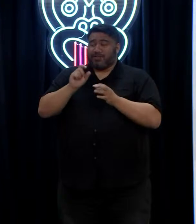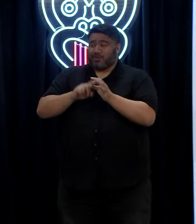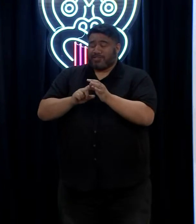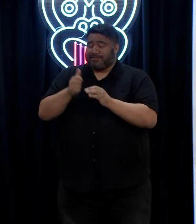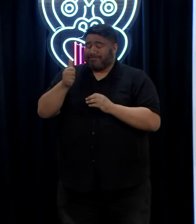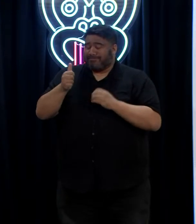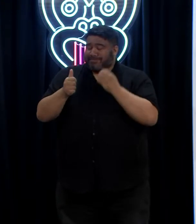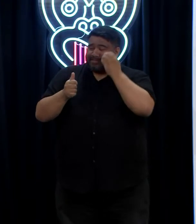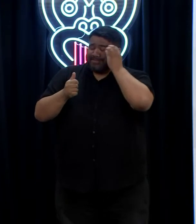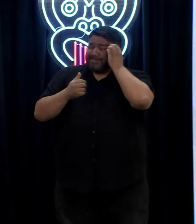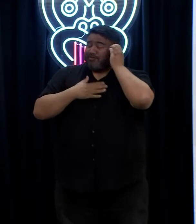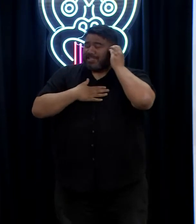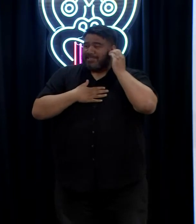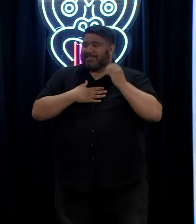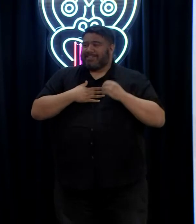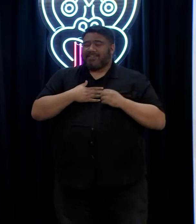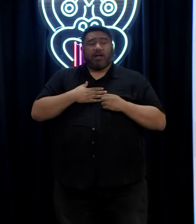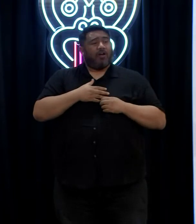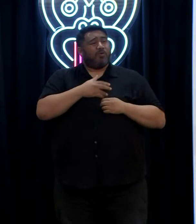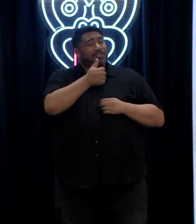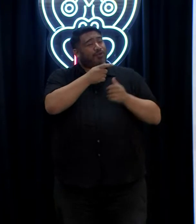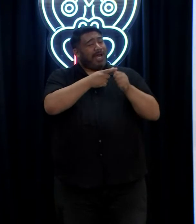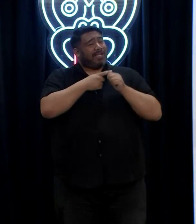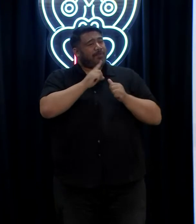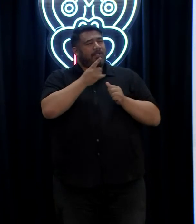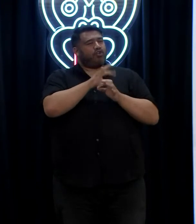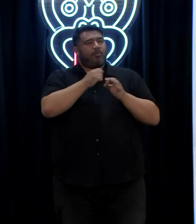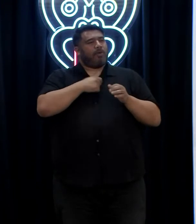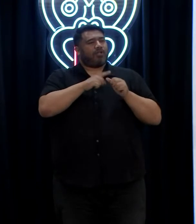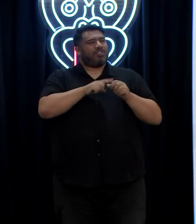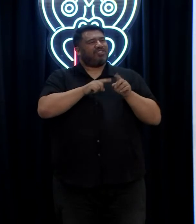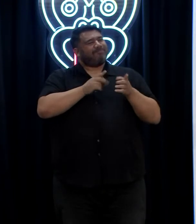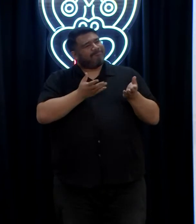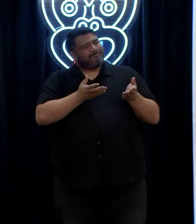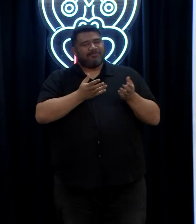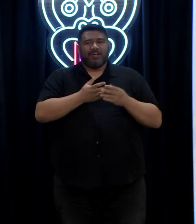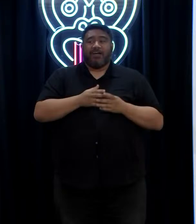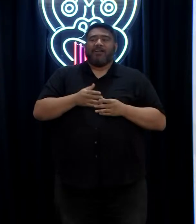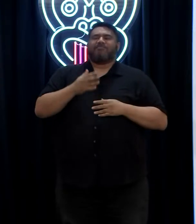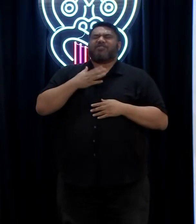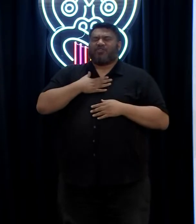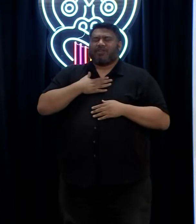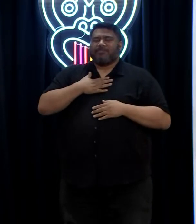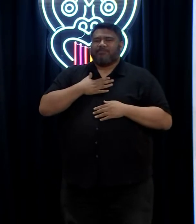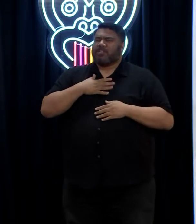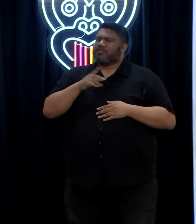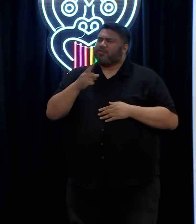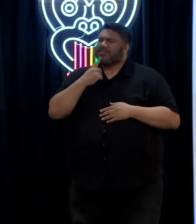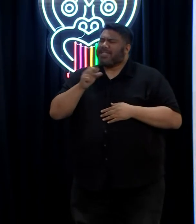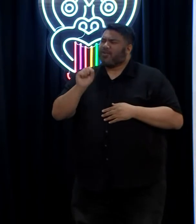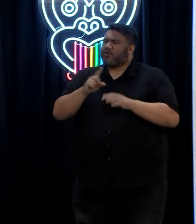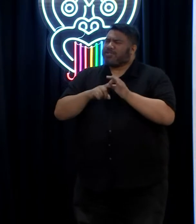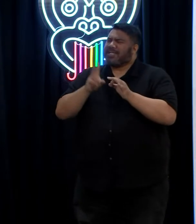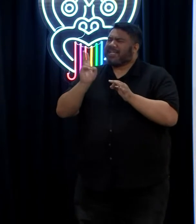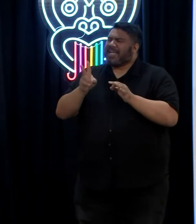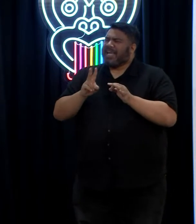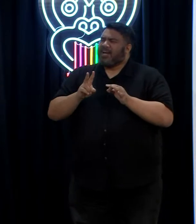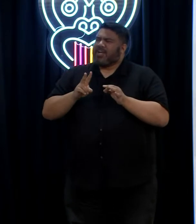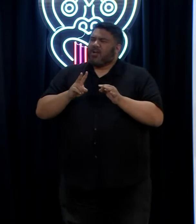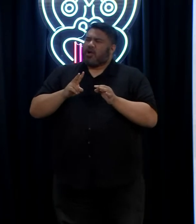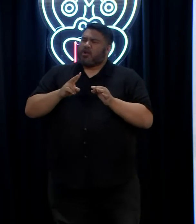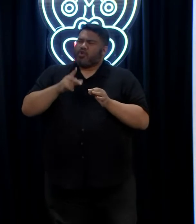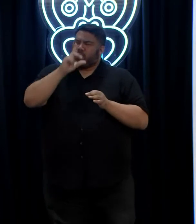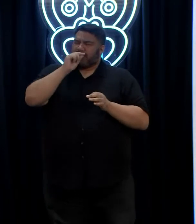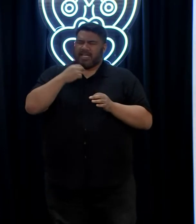the answer. It's public service announcement day. Apologies. So say it again, Charlie, and we'll just pretend that never happened,